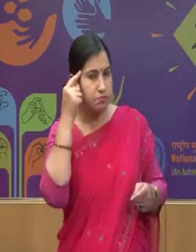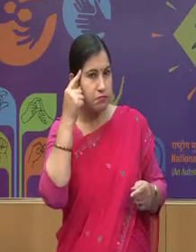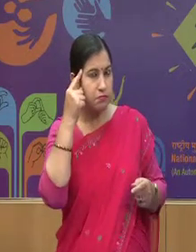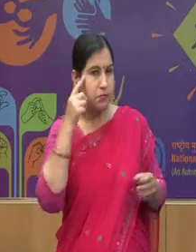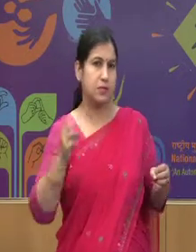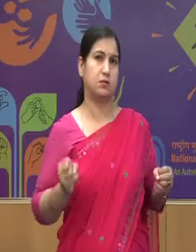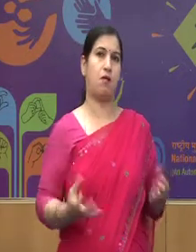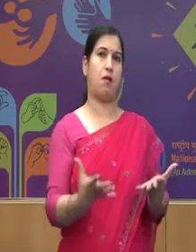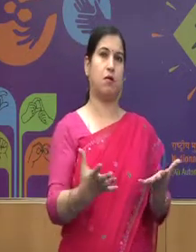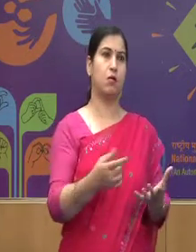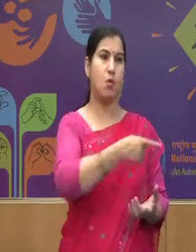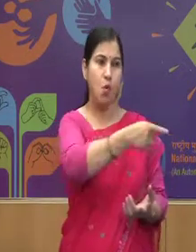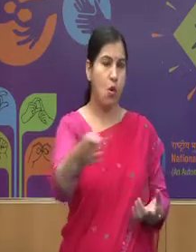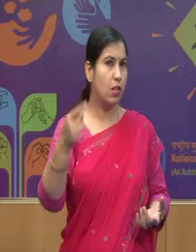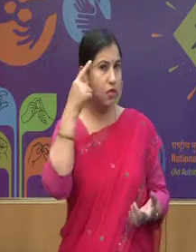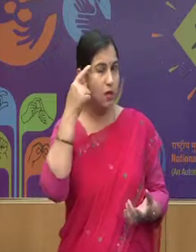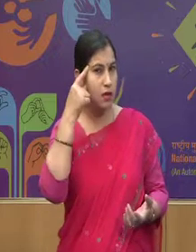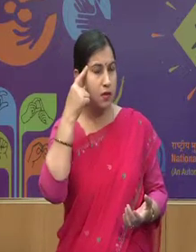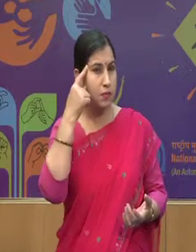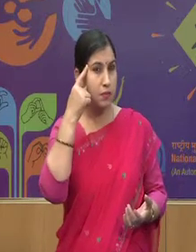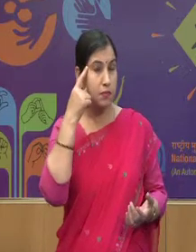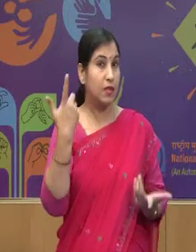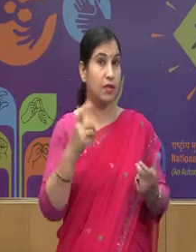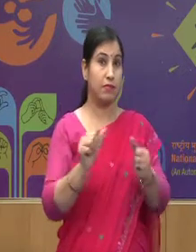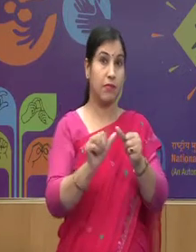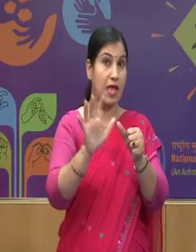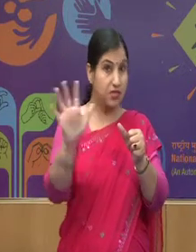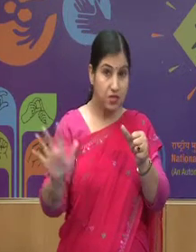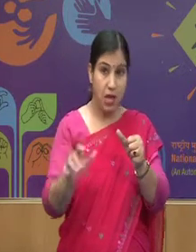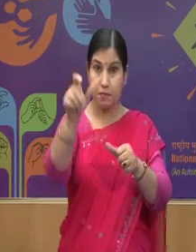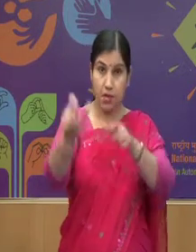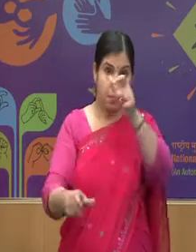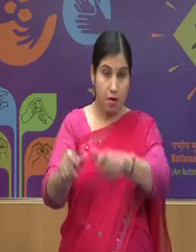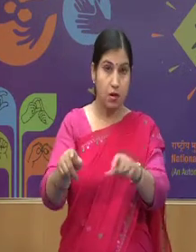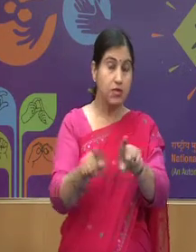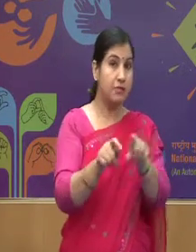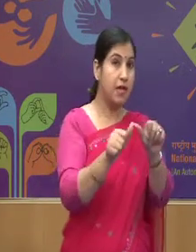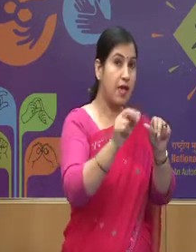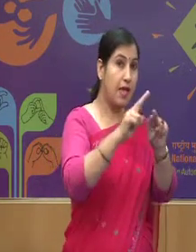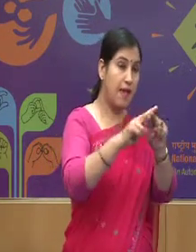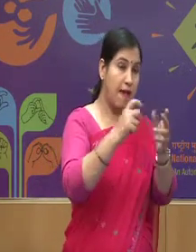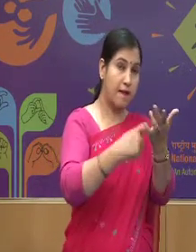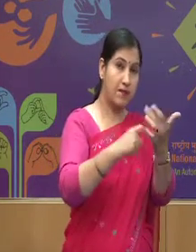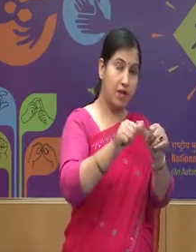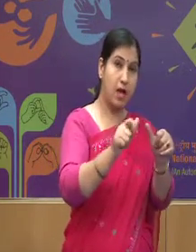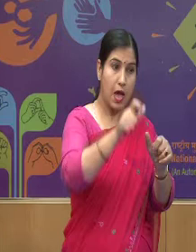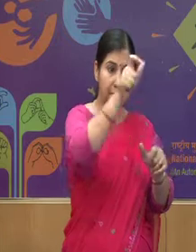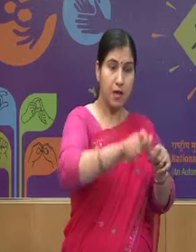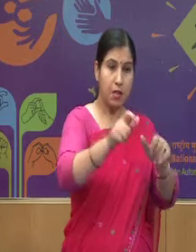and they started believing that the people of Asia and Africa were inferior